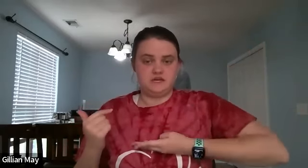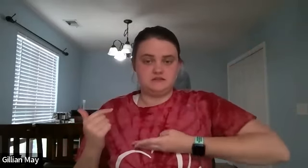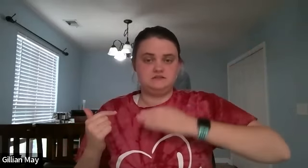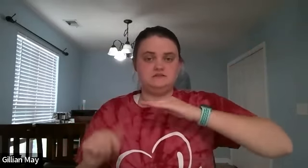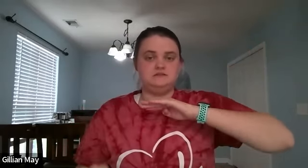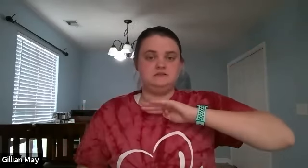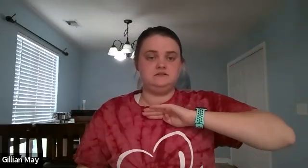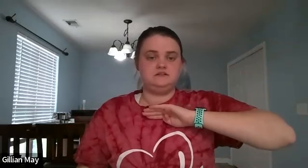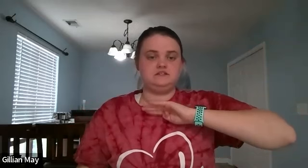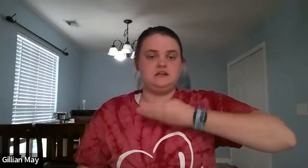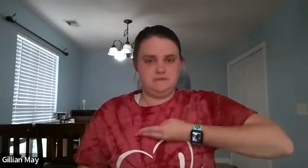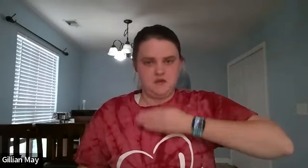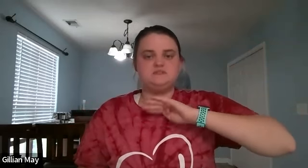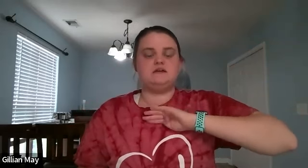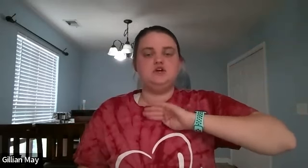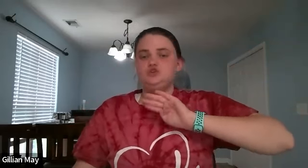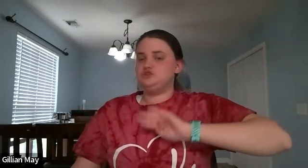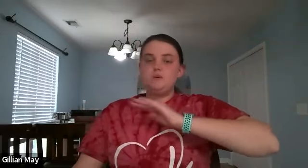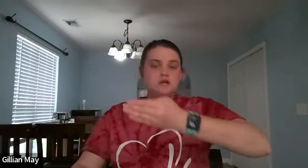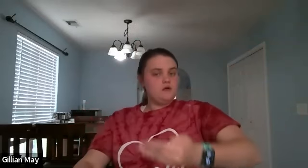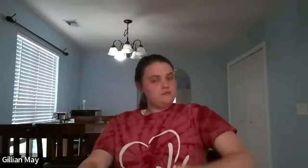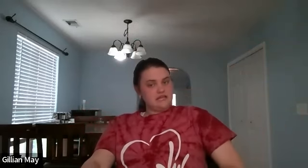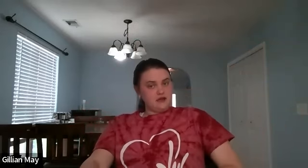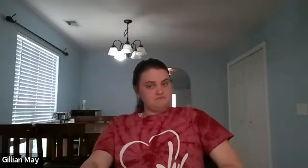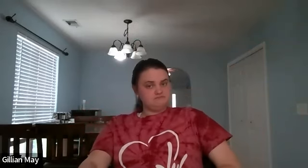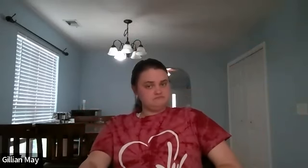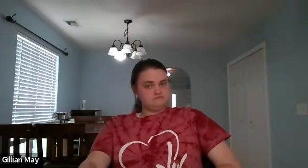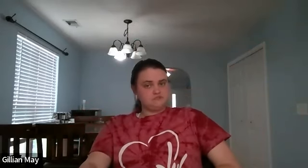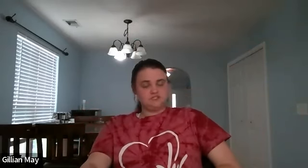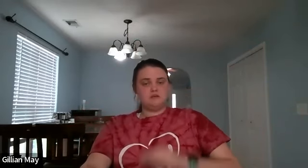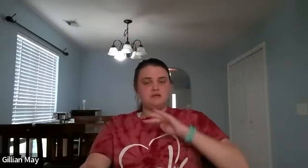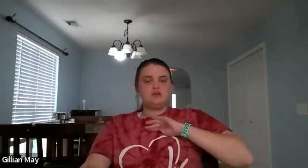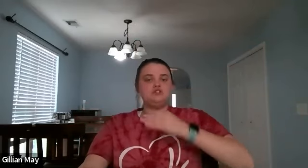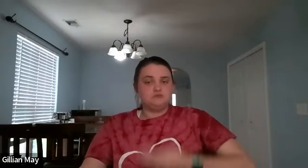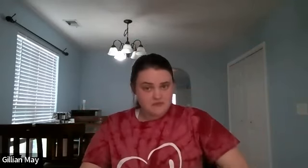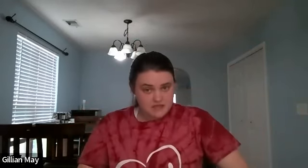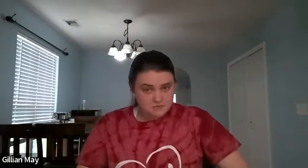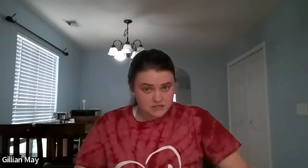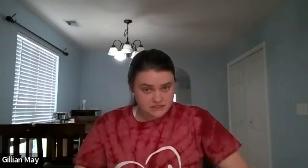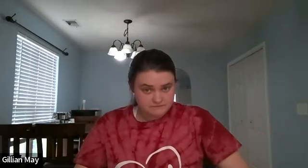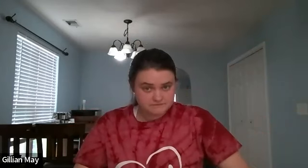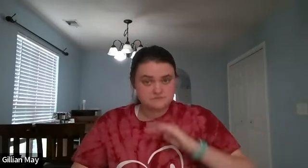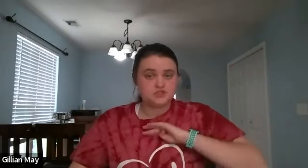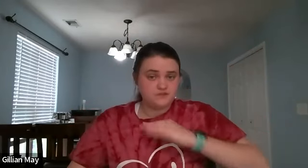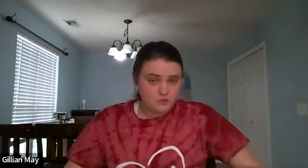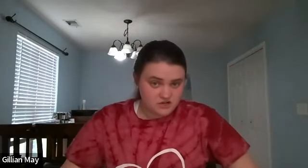upset. You just kind of, yep, upset. You do not want to go all the way down to your stomach. Doing that is pregnant. Just fair warning,